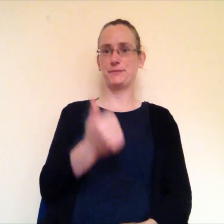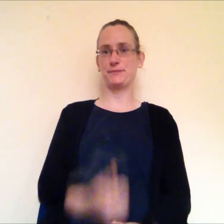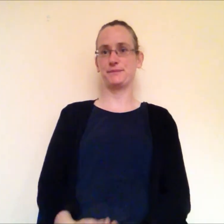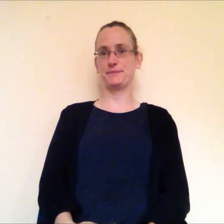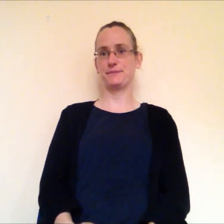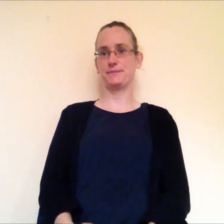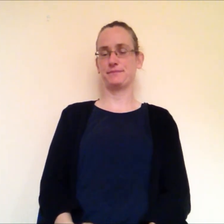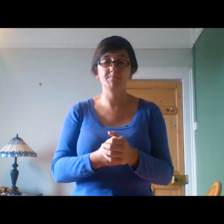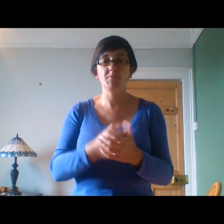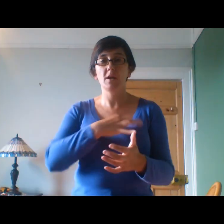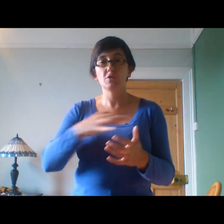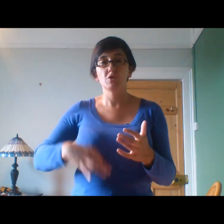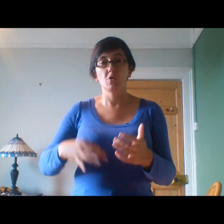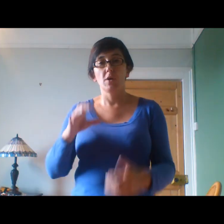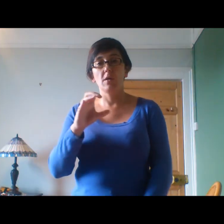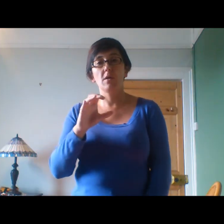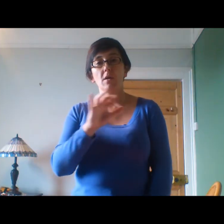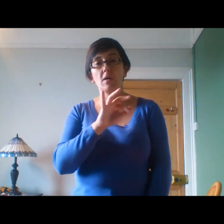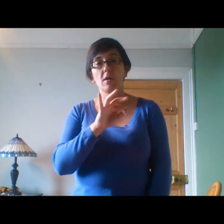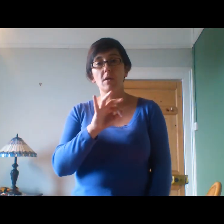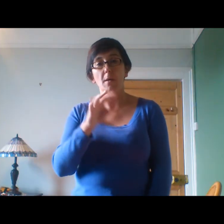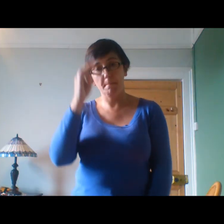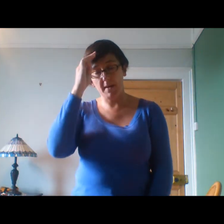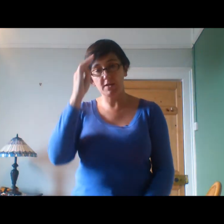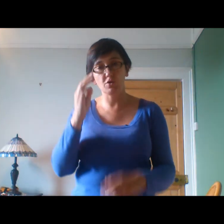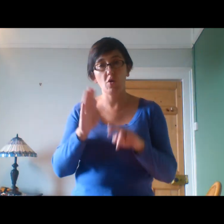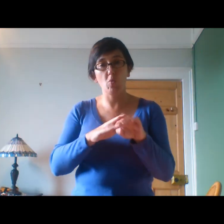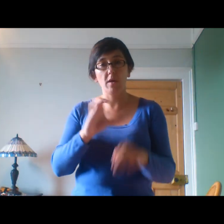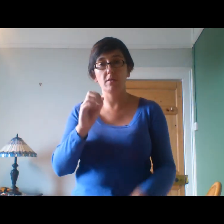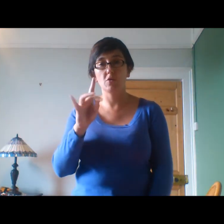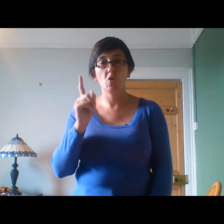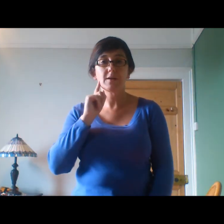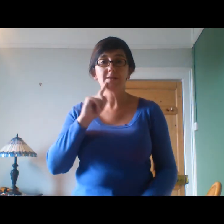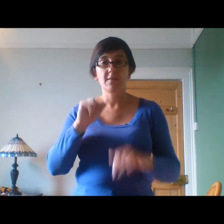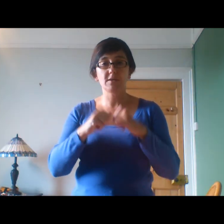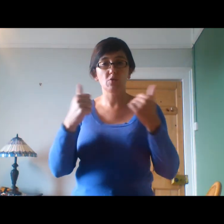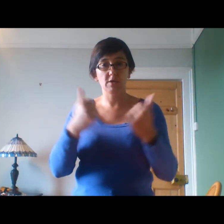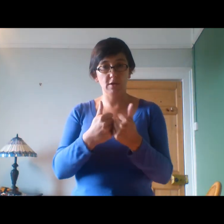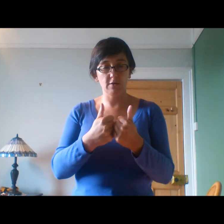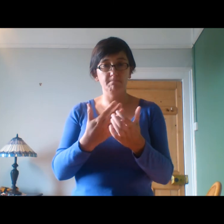Gerrie O'Grady. And Gerrie is the manager with the Cork Deaf Association.